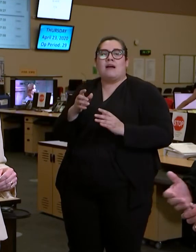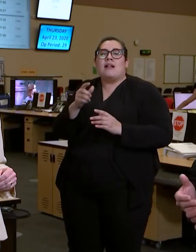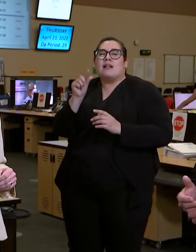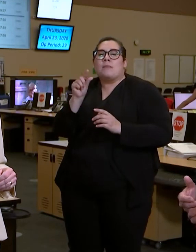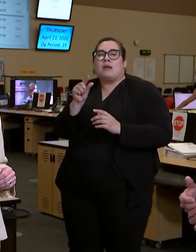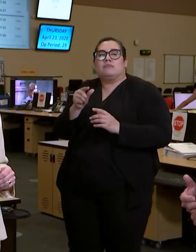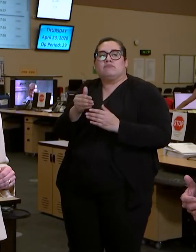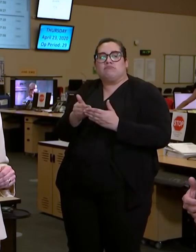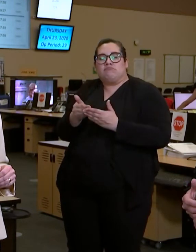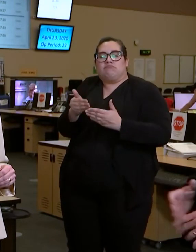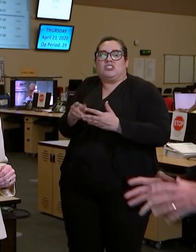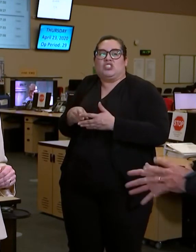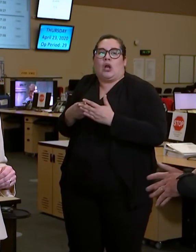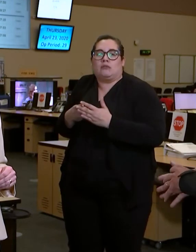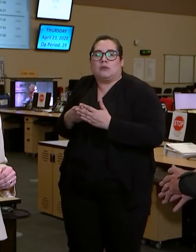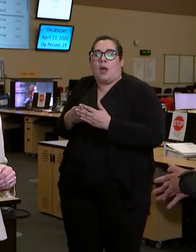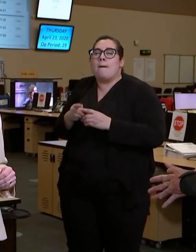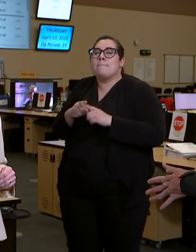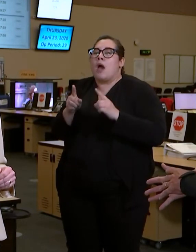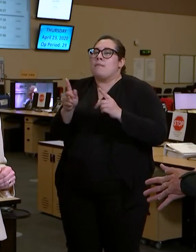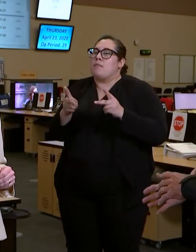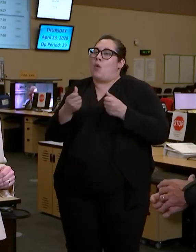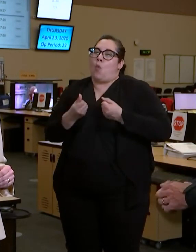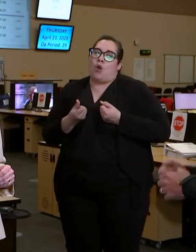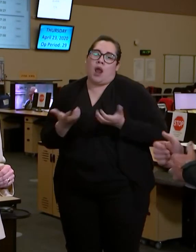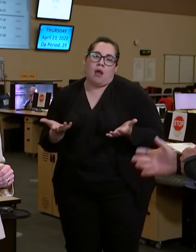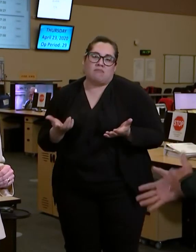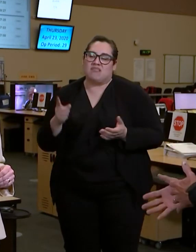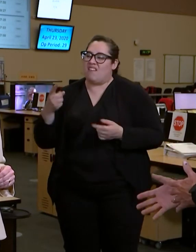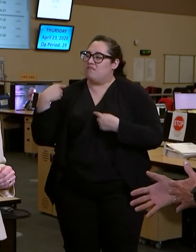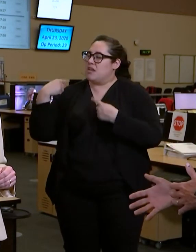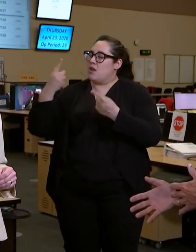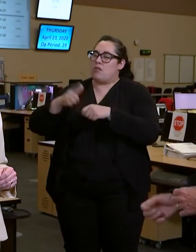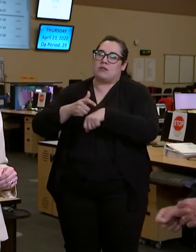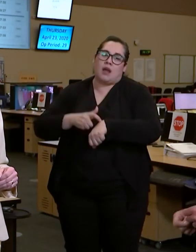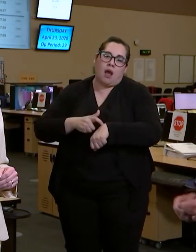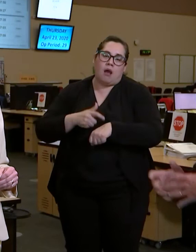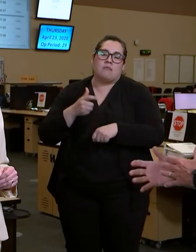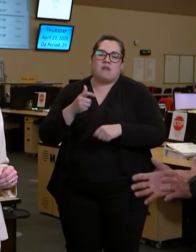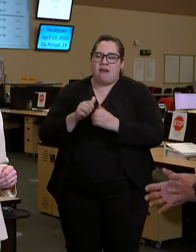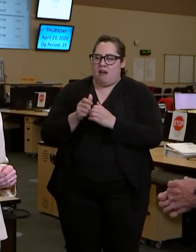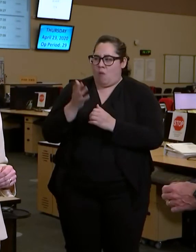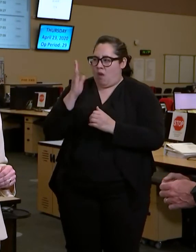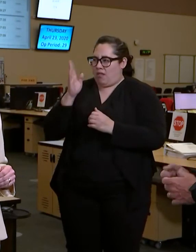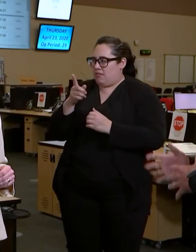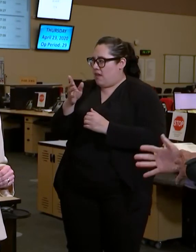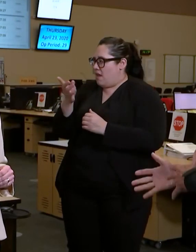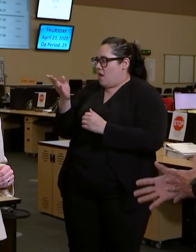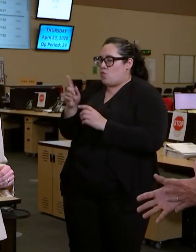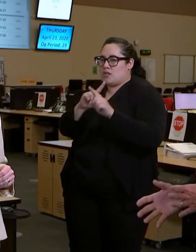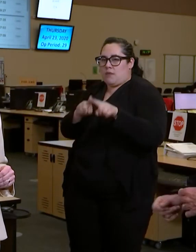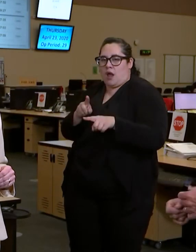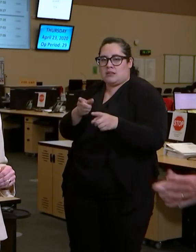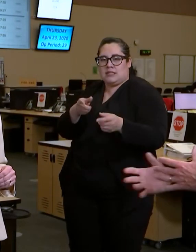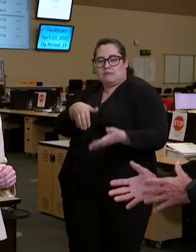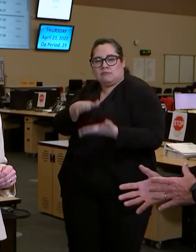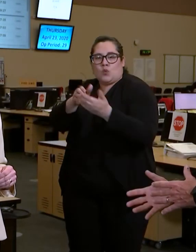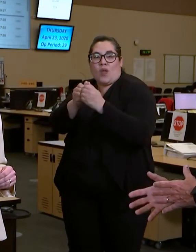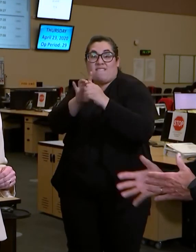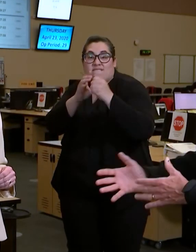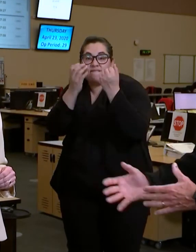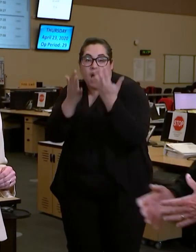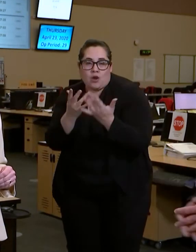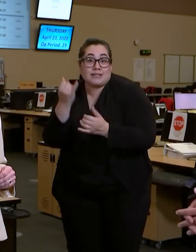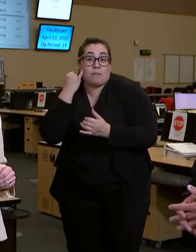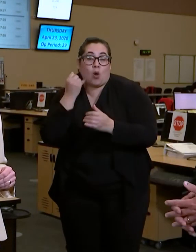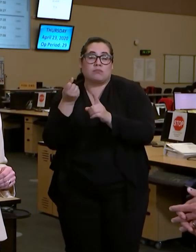always like to have, but people are worn out and they've been here a long time, so how are they going to respond to dealing with a fire threat?